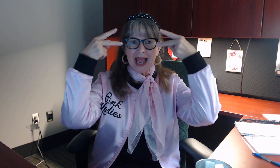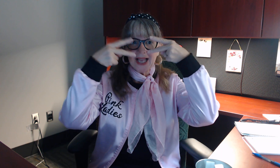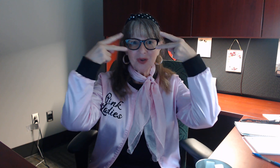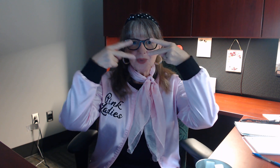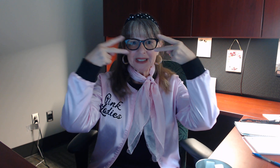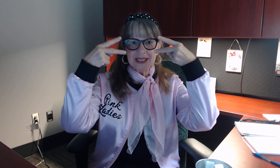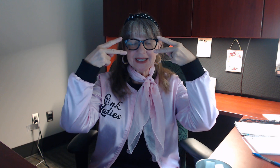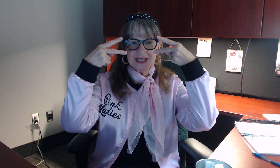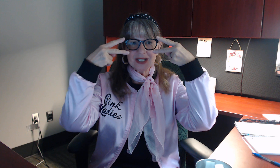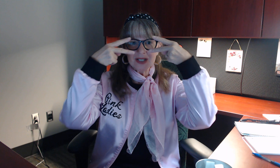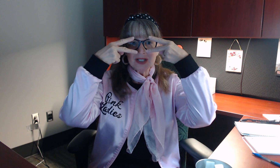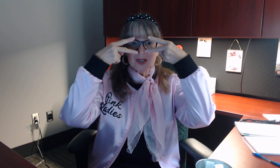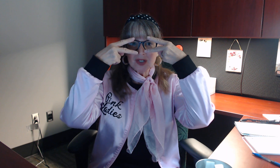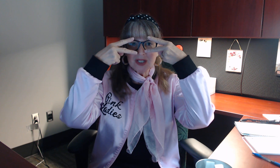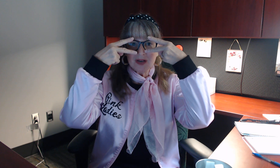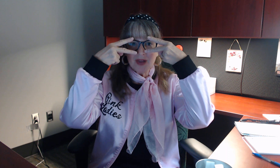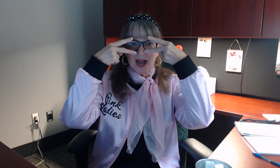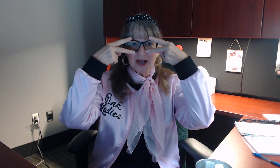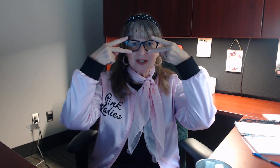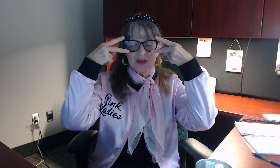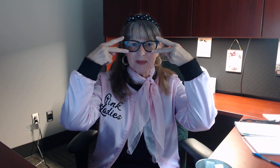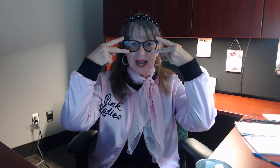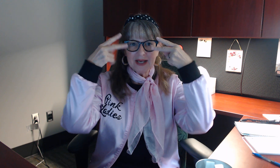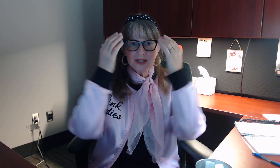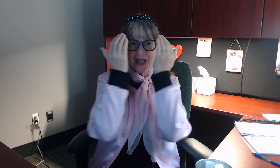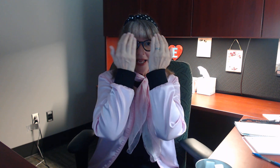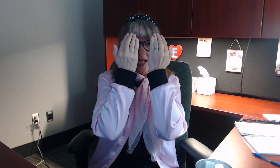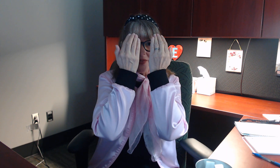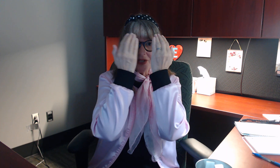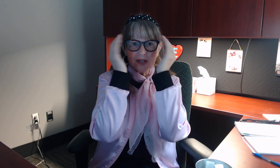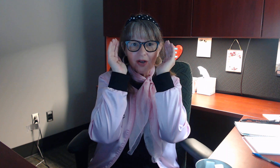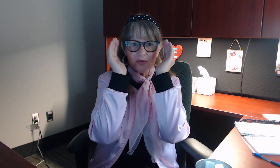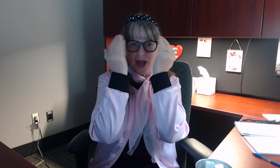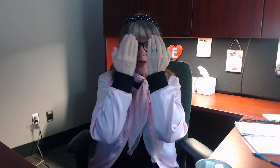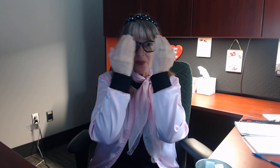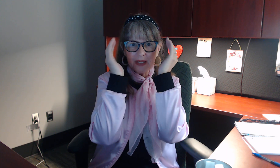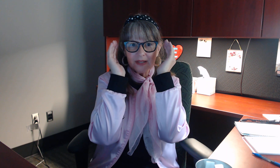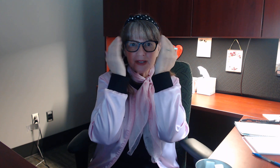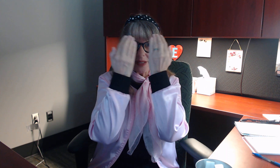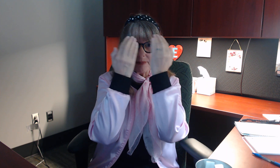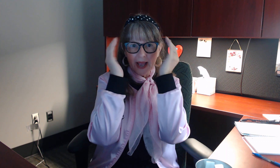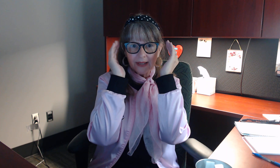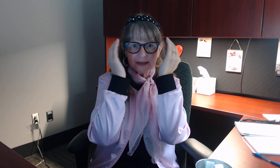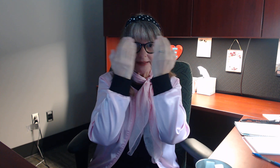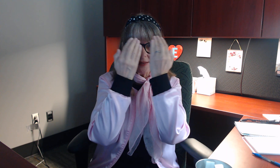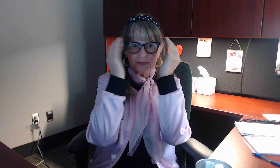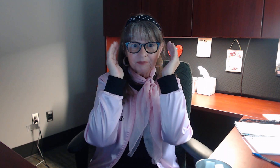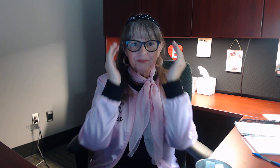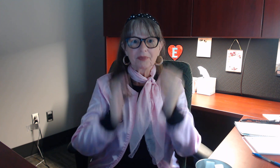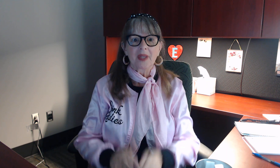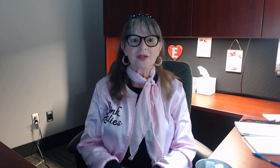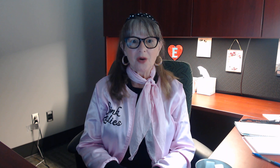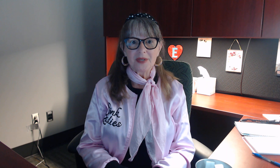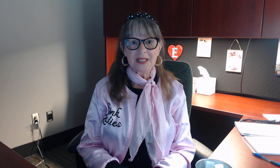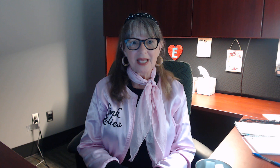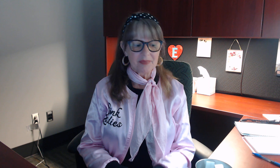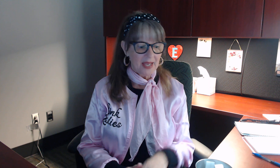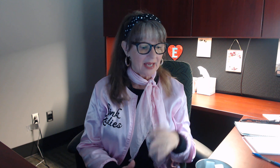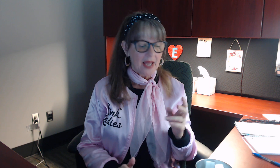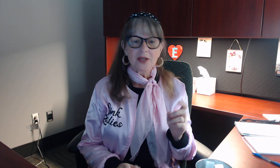Halloween like this because it's the slit of the eyes of the mask, and this is also Halloween because this is a mask. So it's the same thing. So I